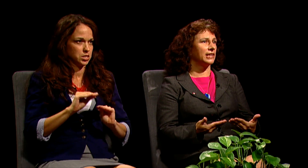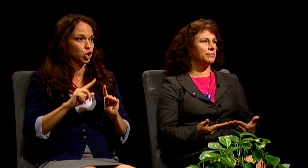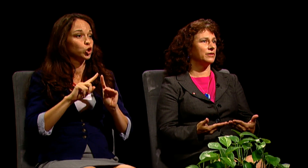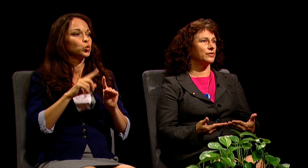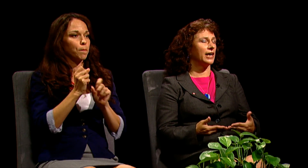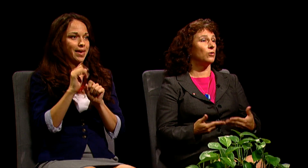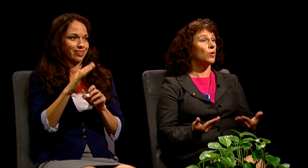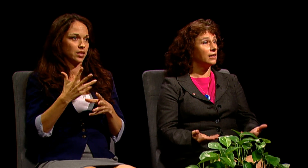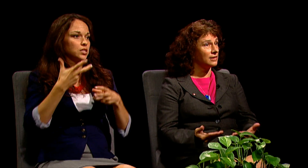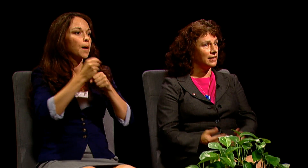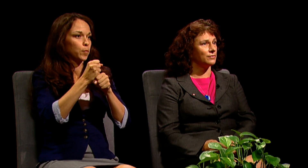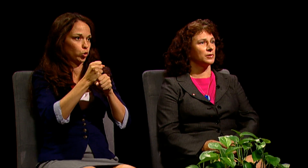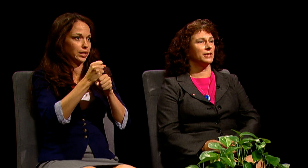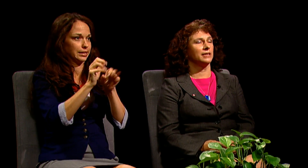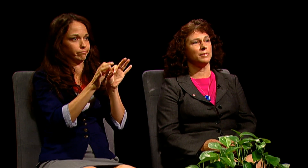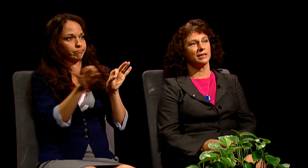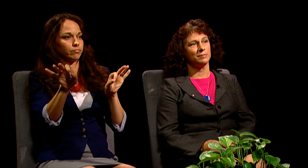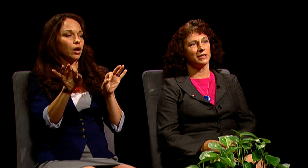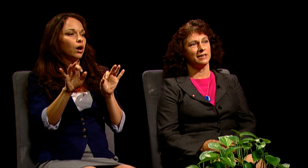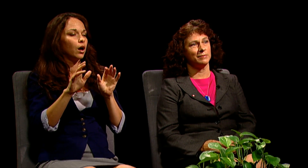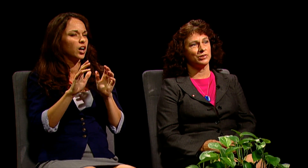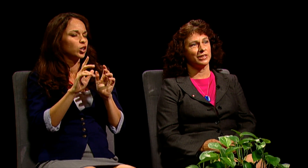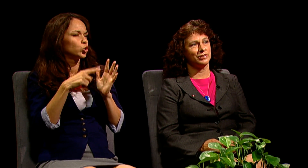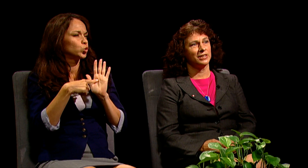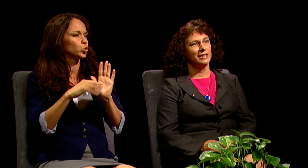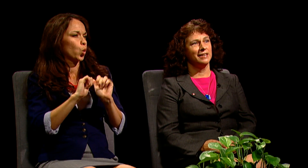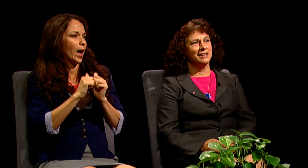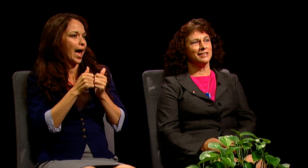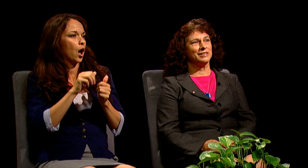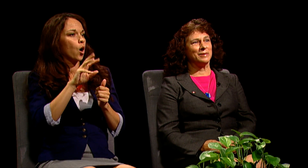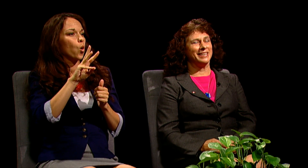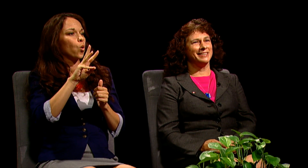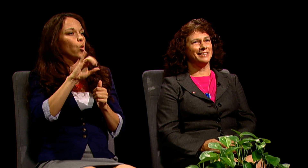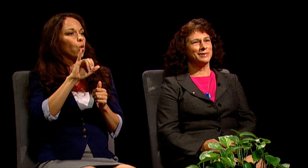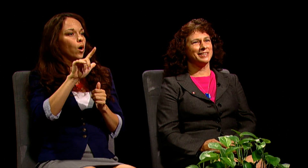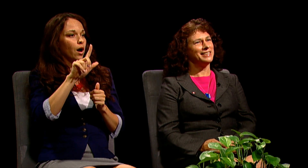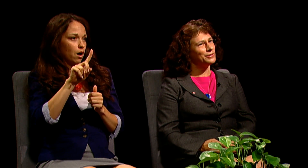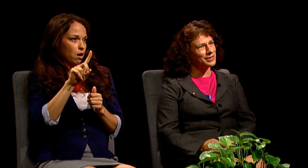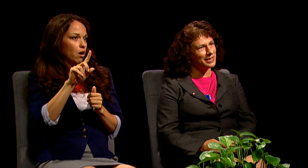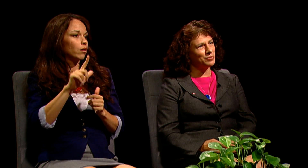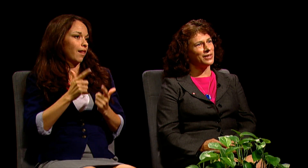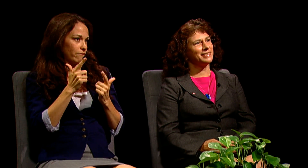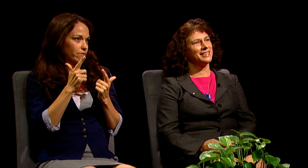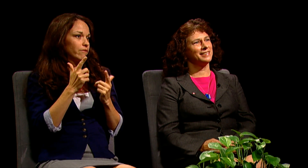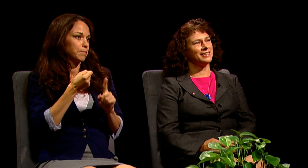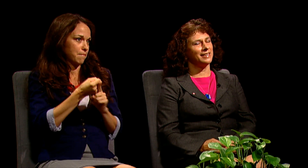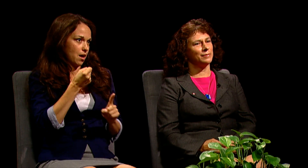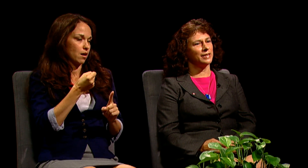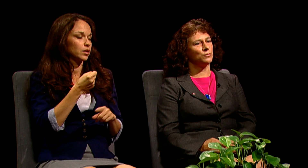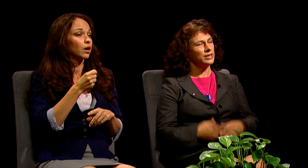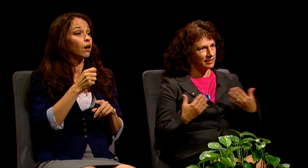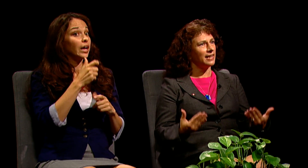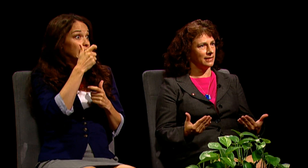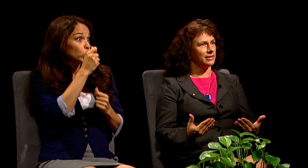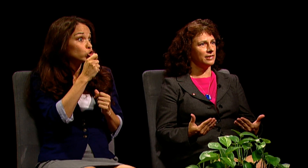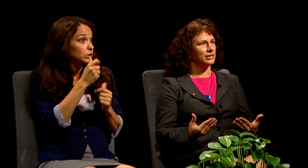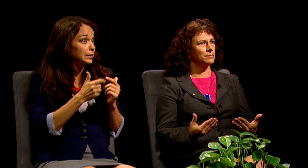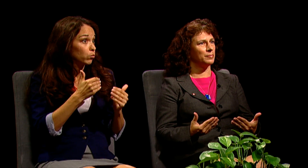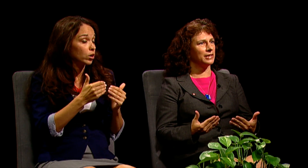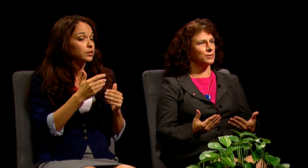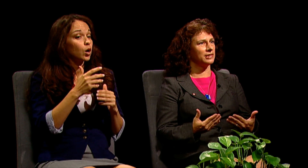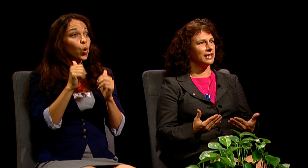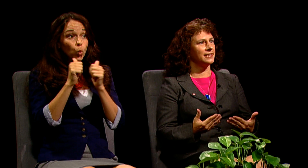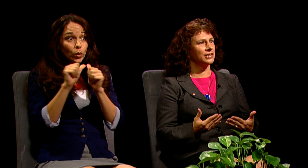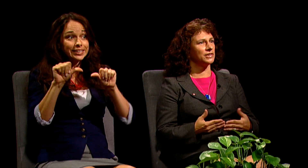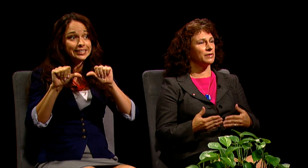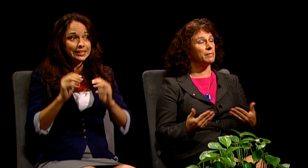summary statement for how wildlife was being impacted by climate change. So it was an interesting process. It was scientists,